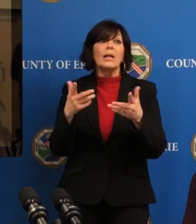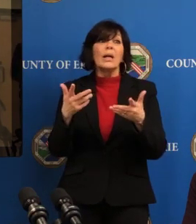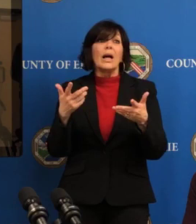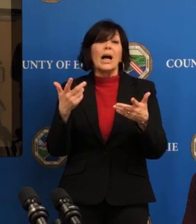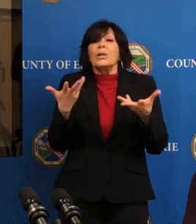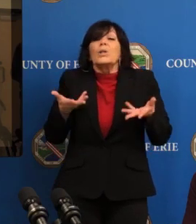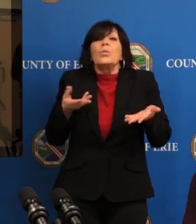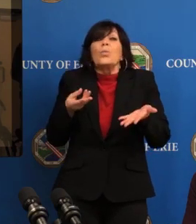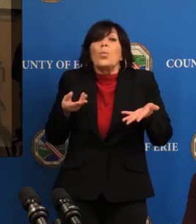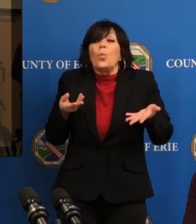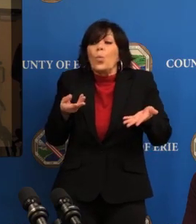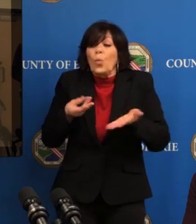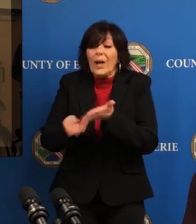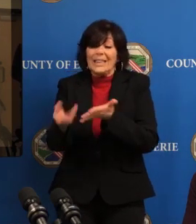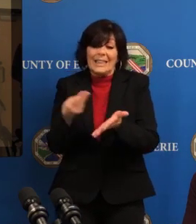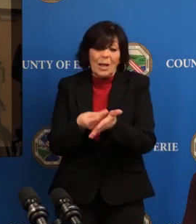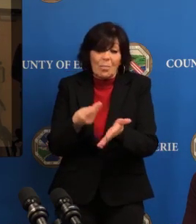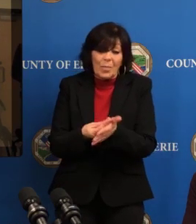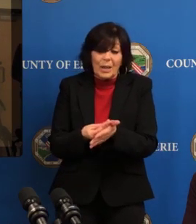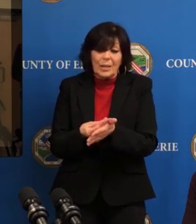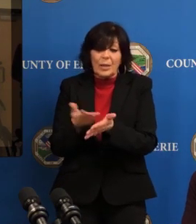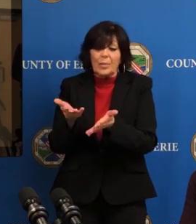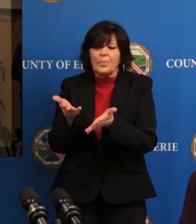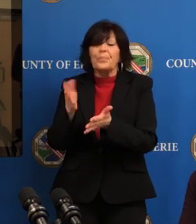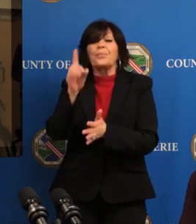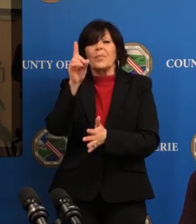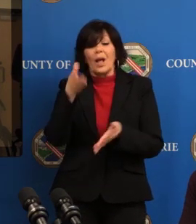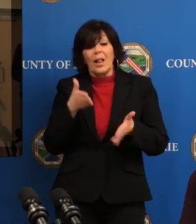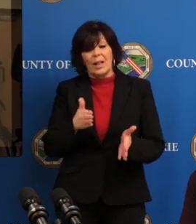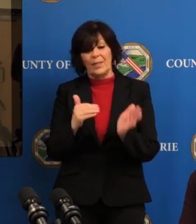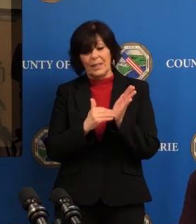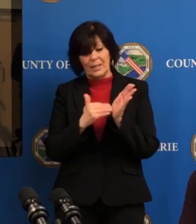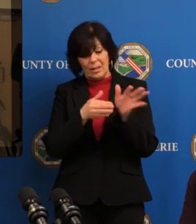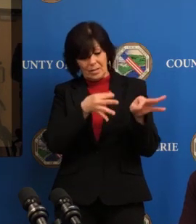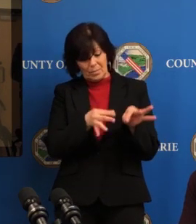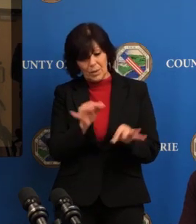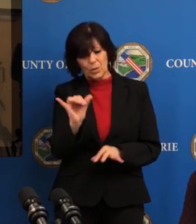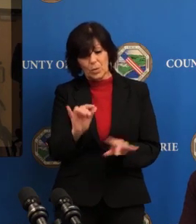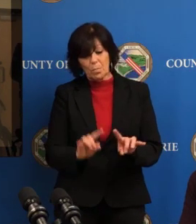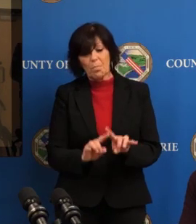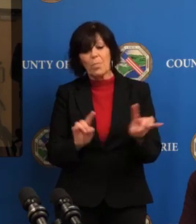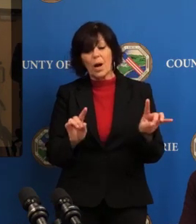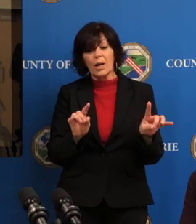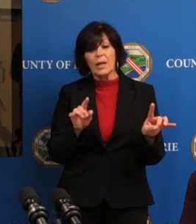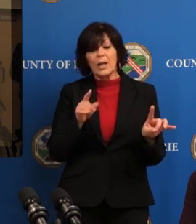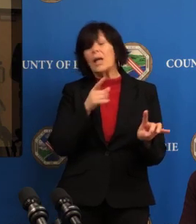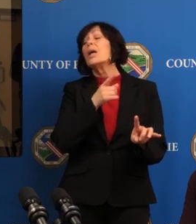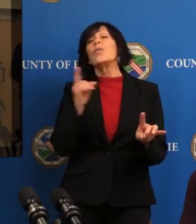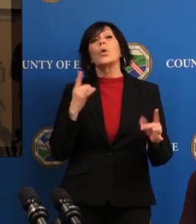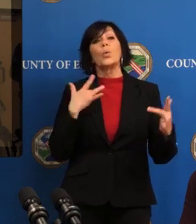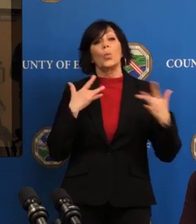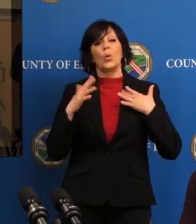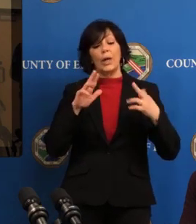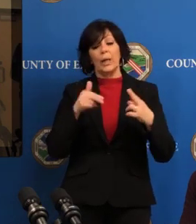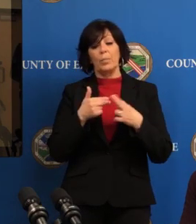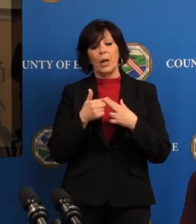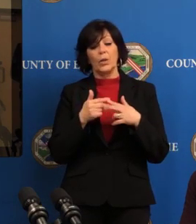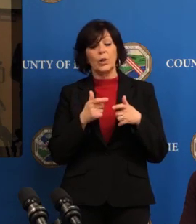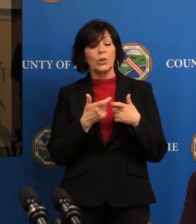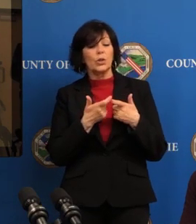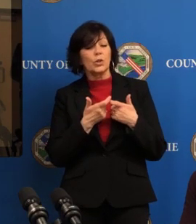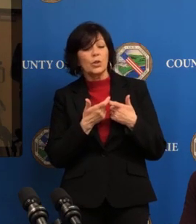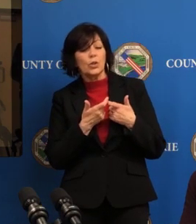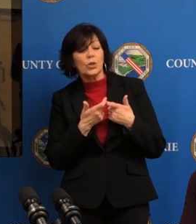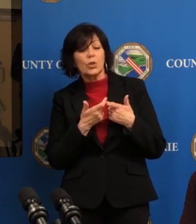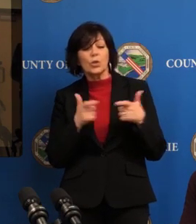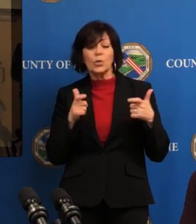Well, I'll let the doctor also talk about it. They are worried about a huge epidemic in